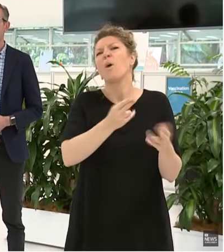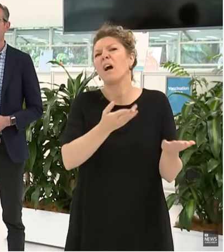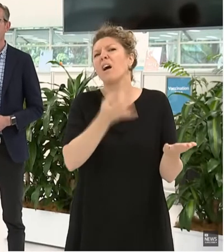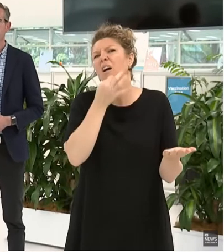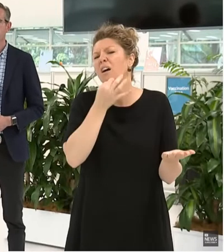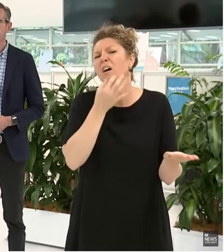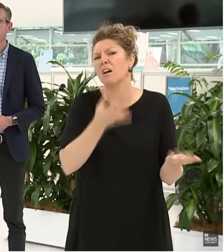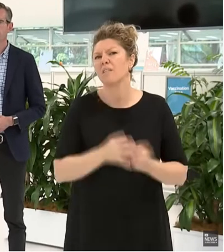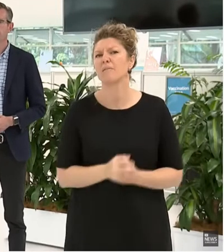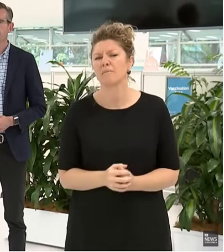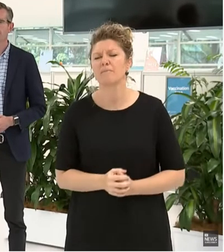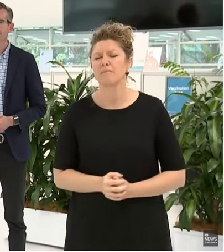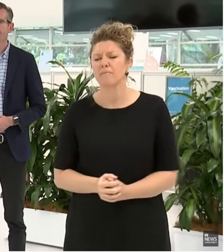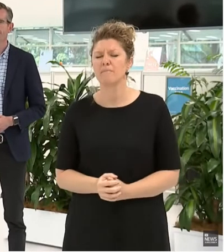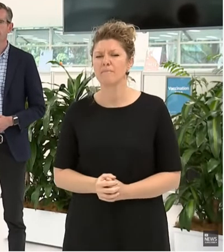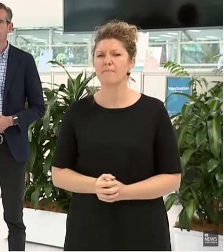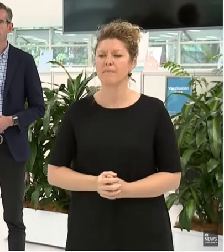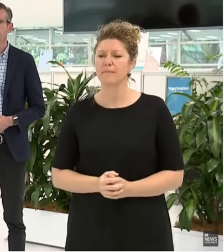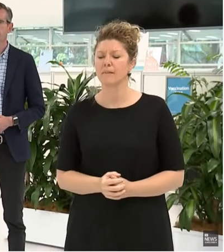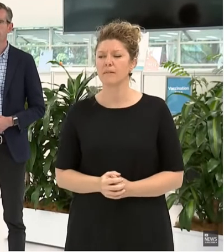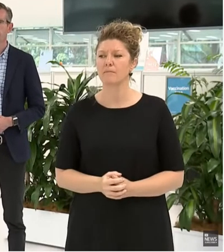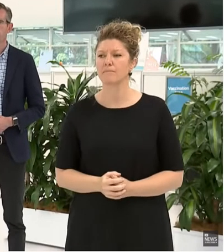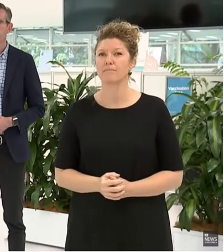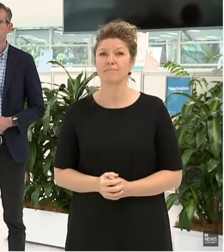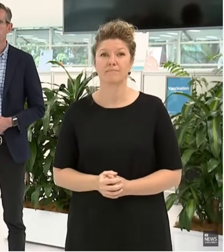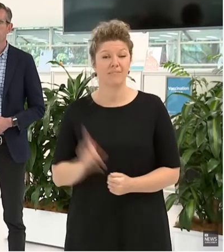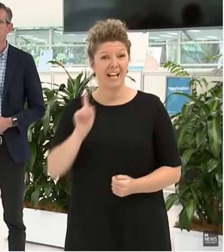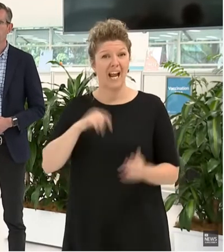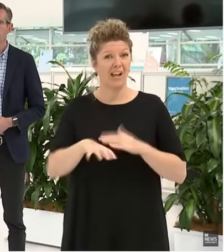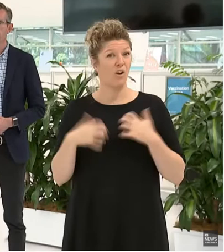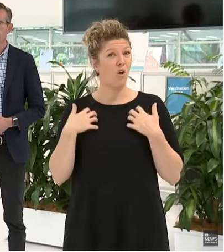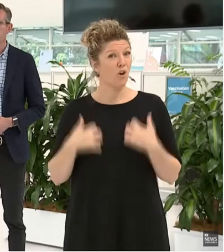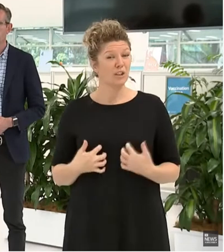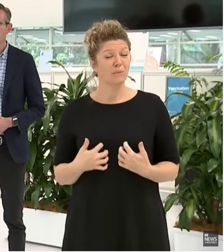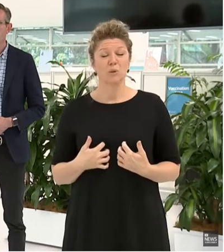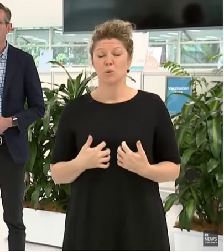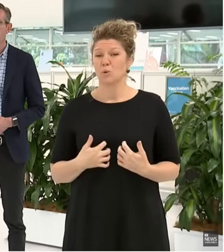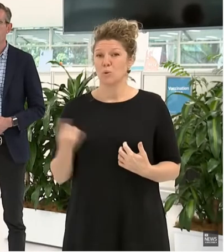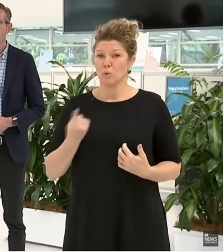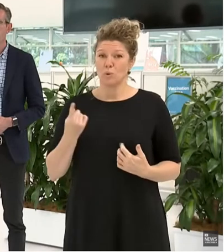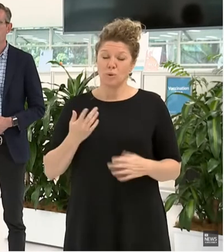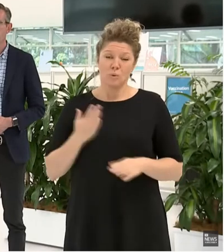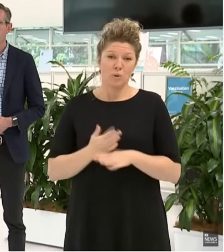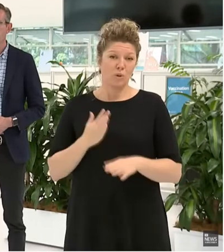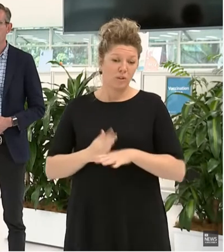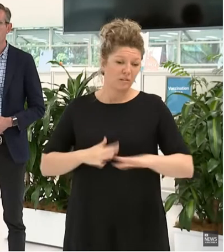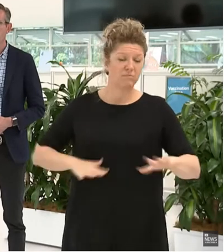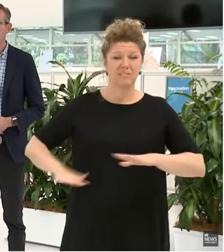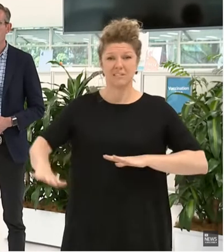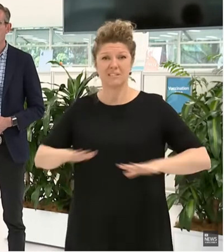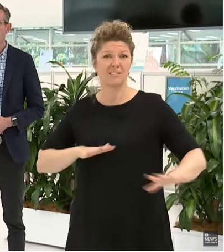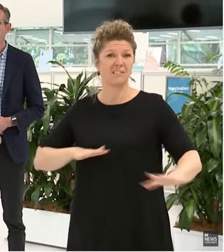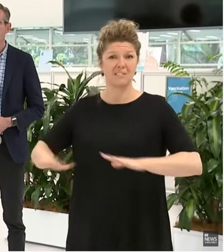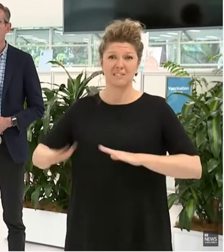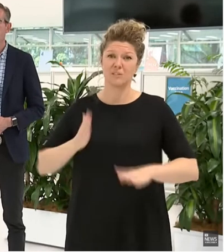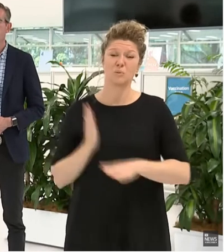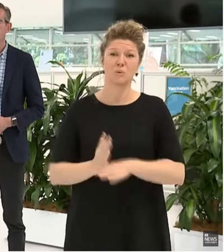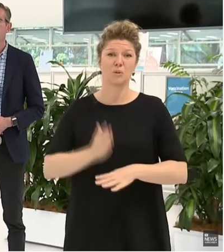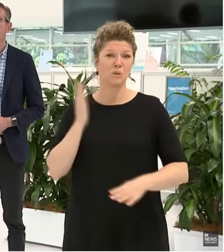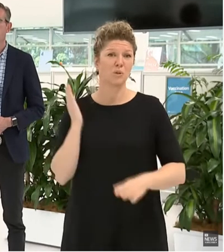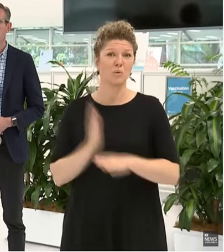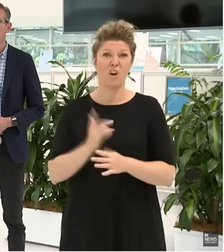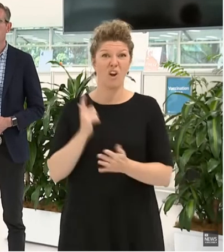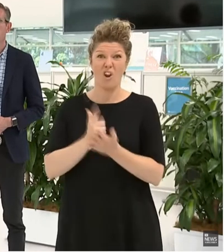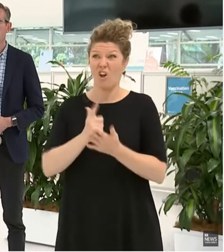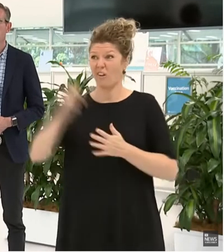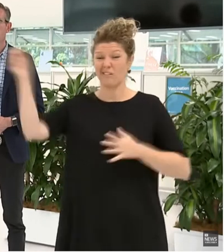feet in our hospitals. We have about 2,000 staff that are furloughed at the moment, which means they're not actually in the hospital to look after